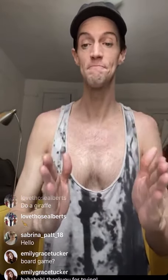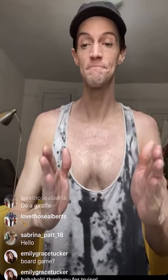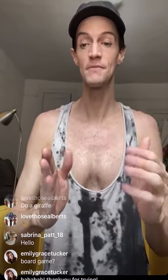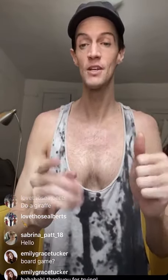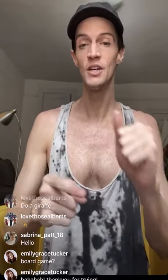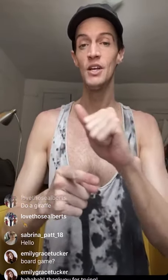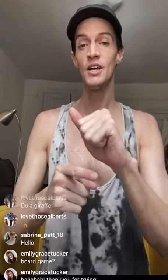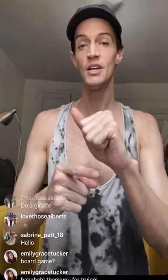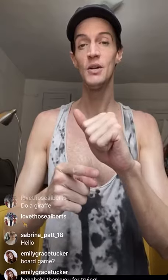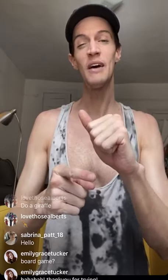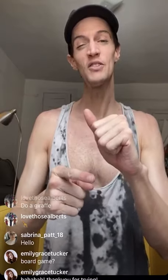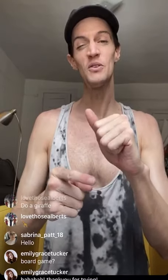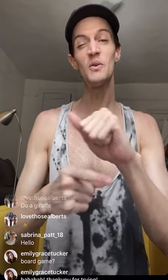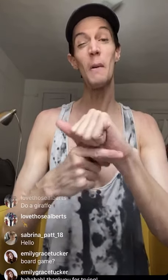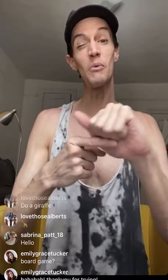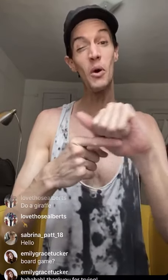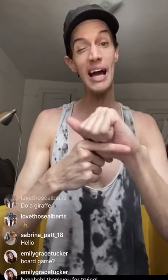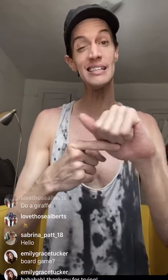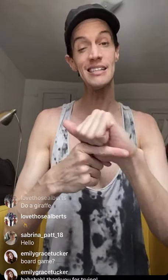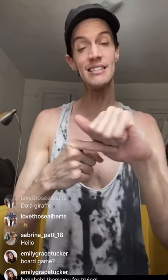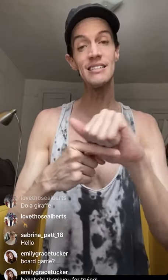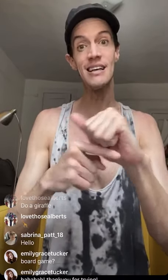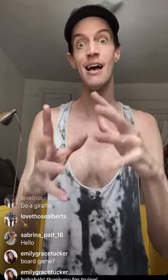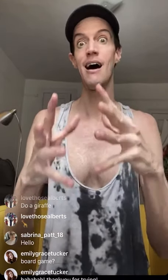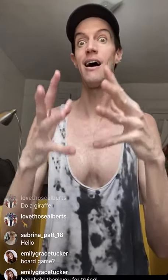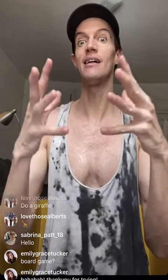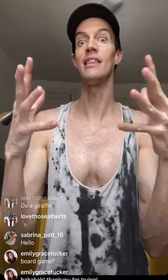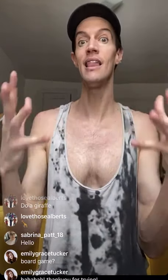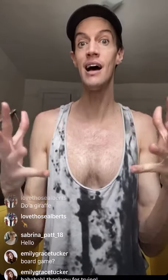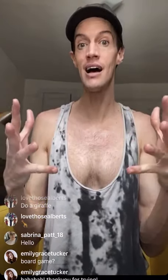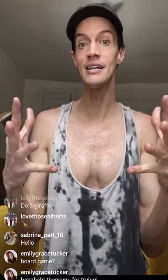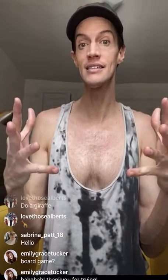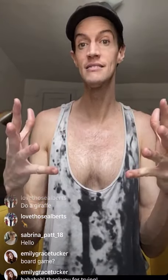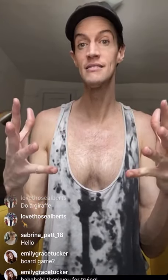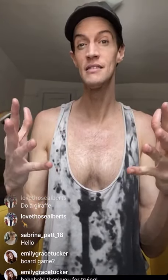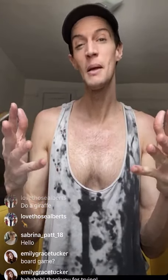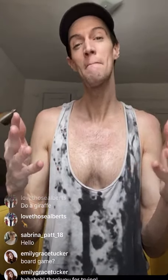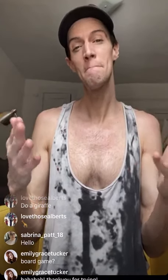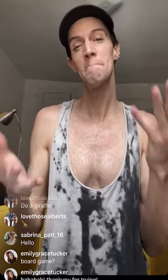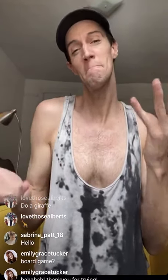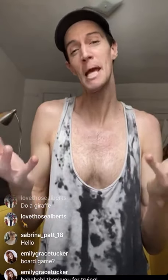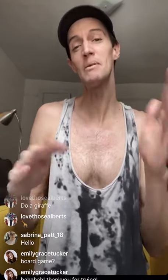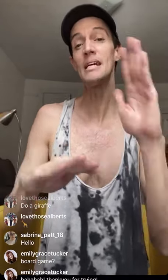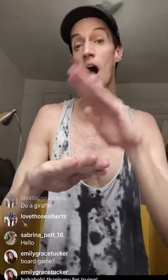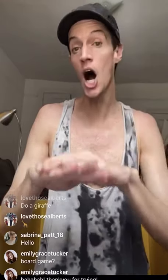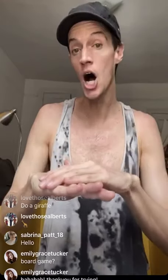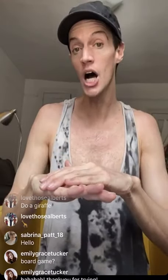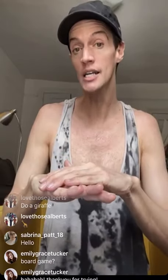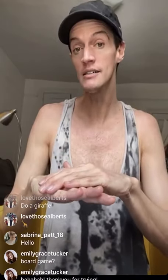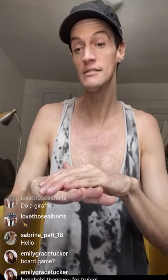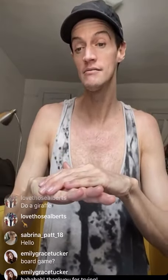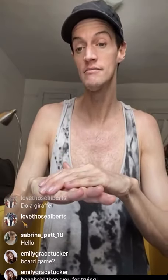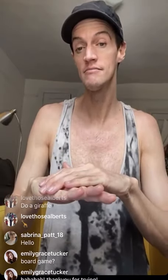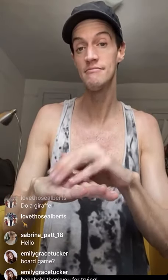You have to practice a lot. Maybe on